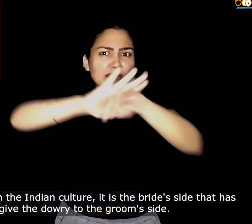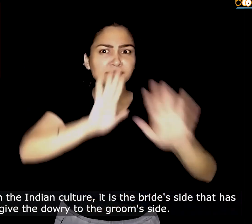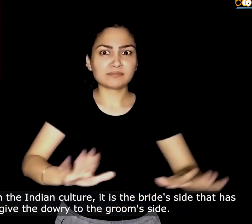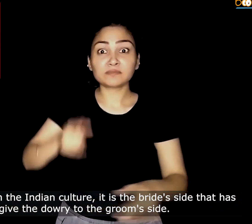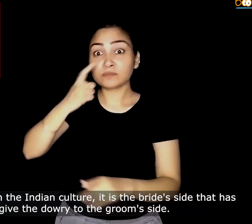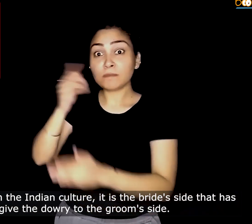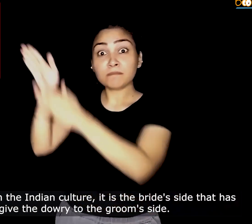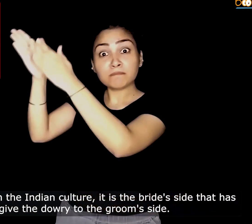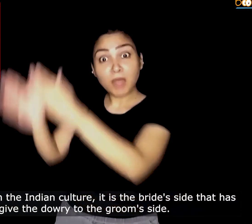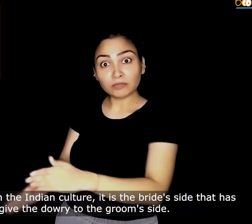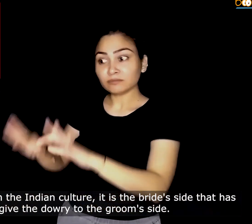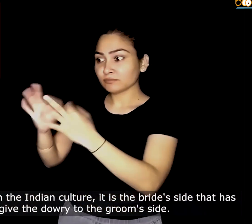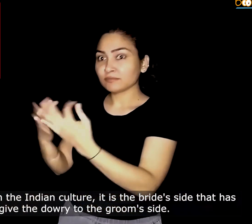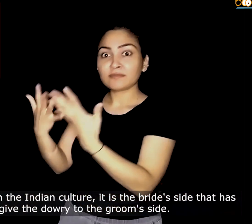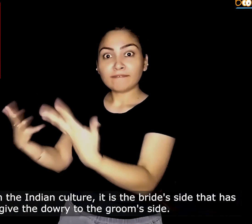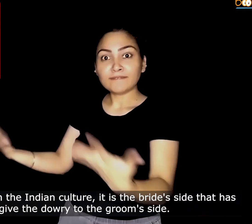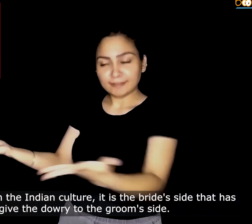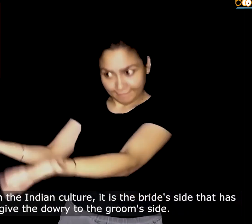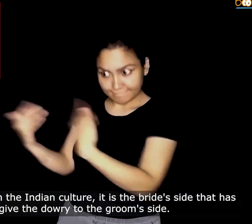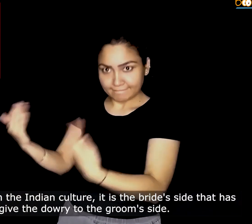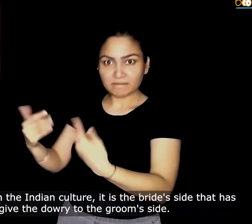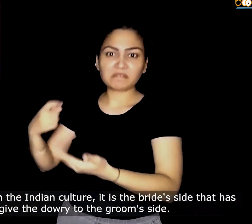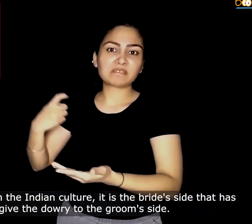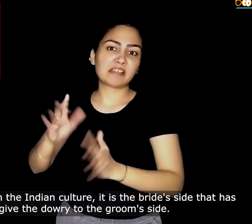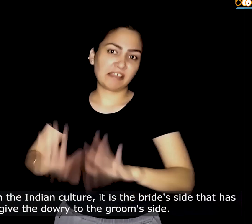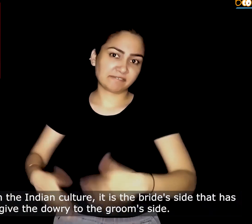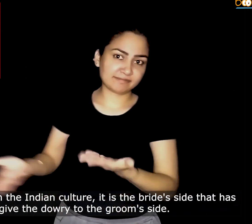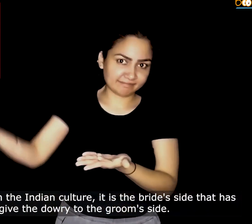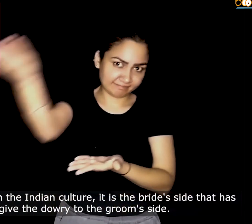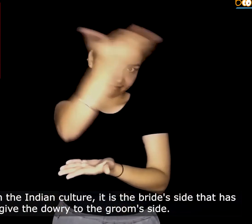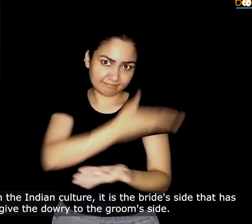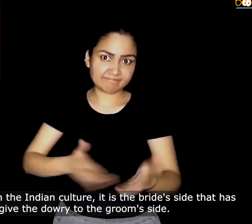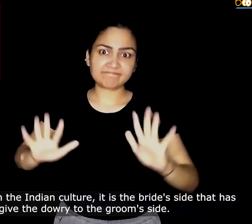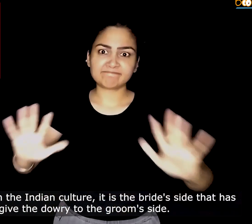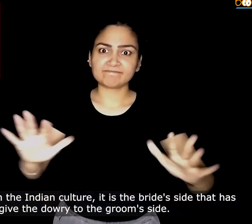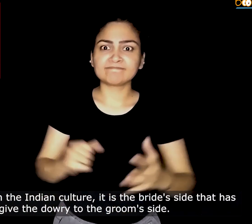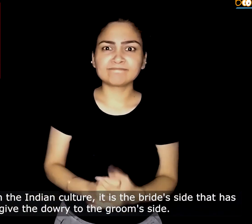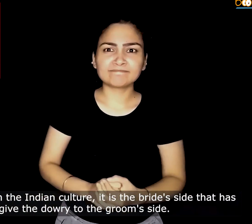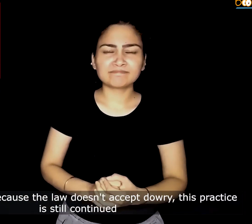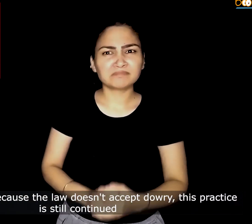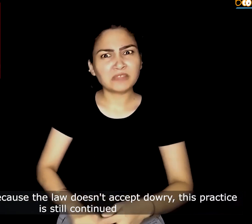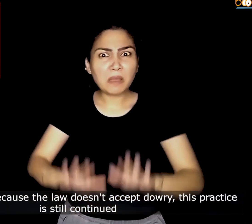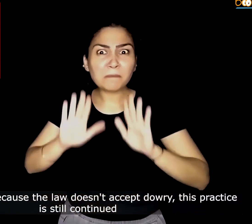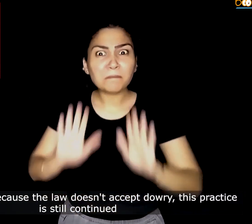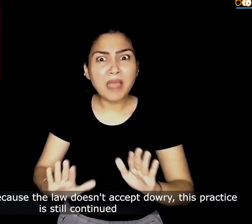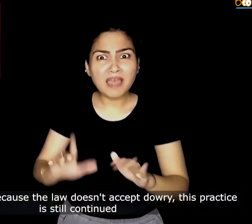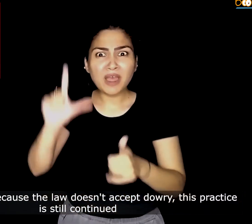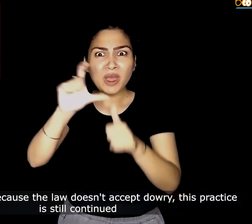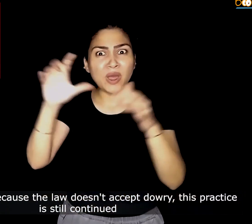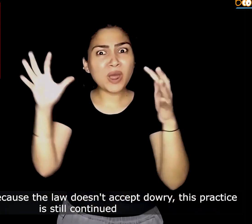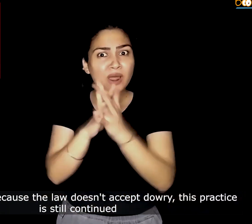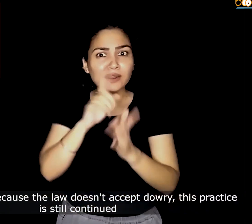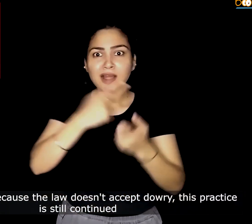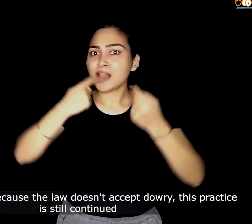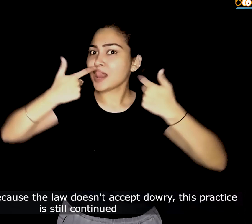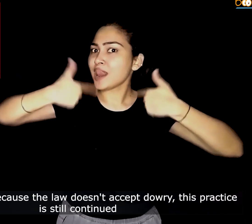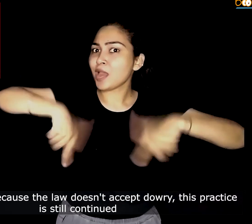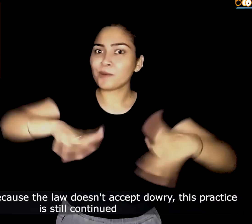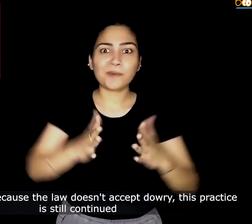side that has to give the dowry to the groom's side although just because the law doesn't